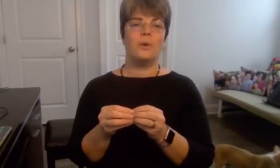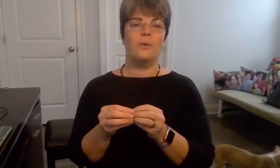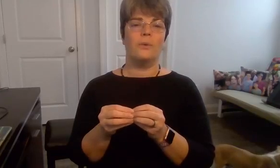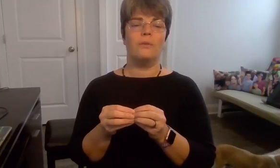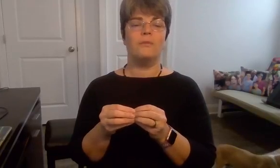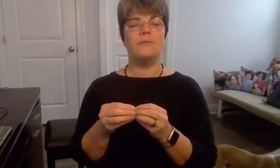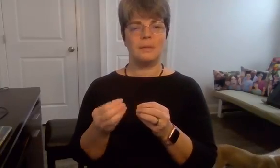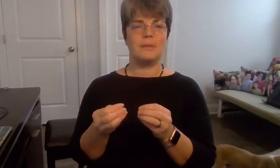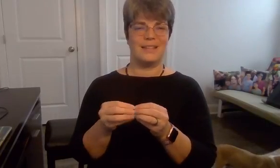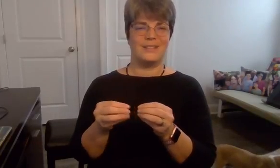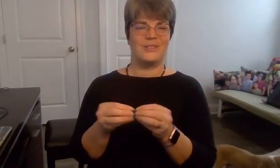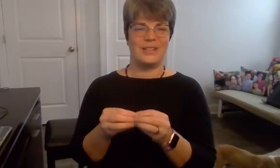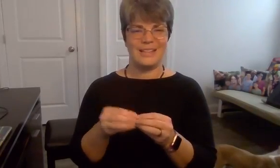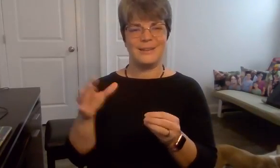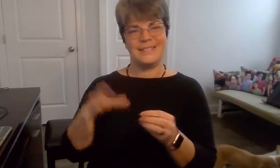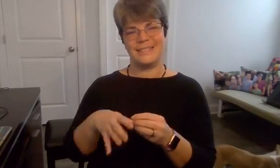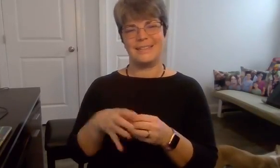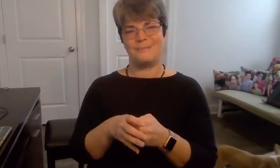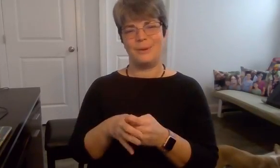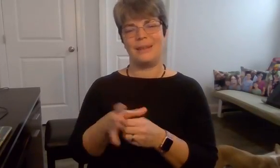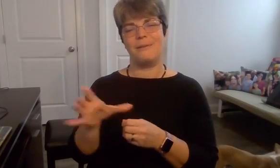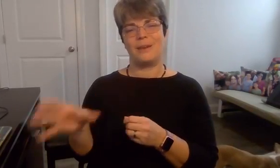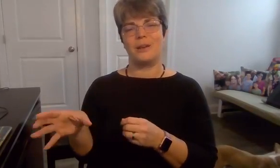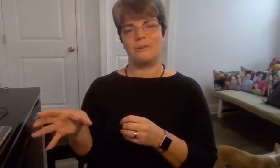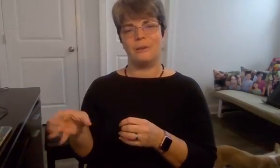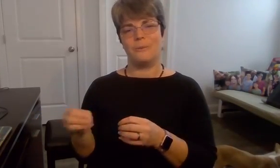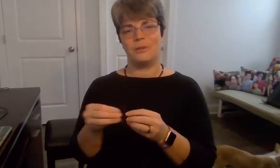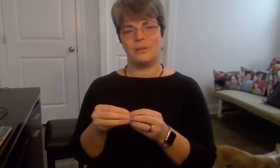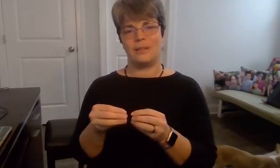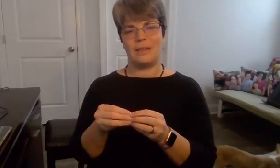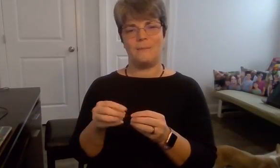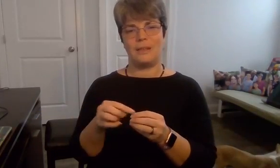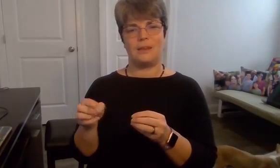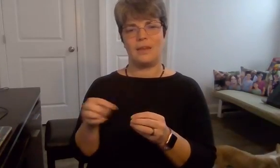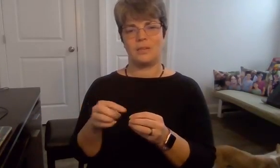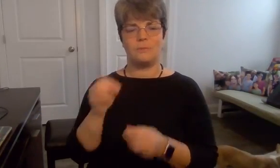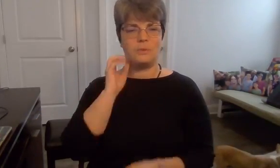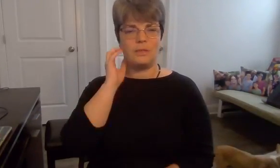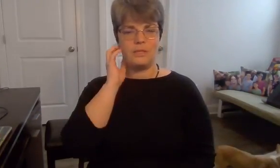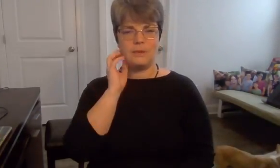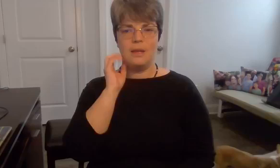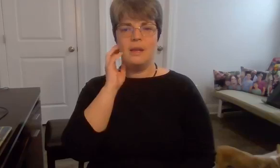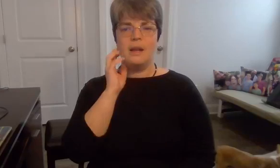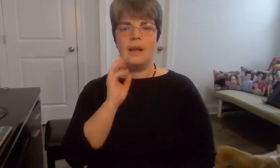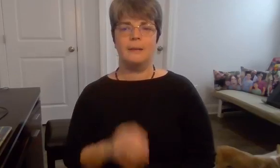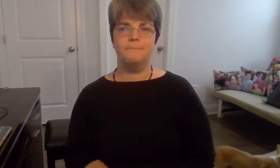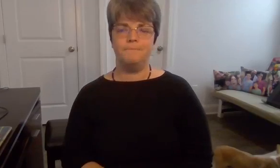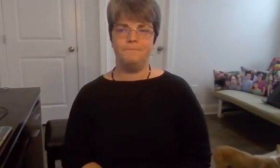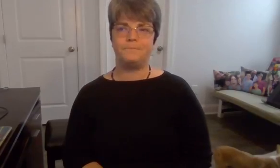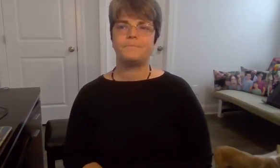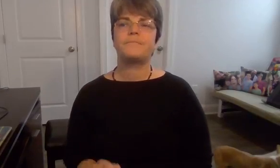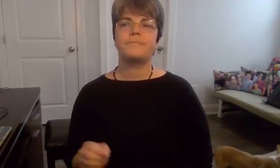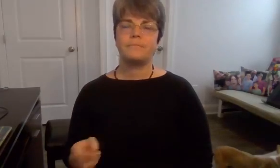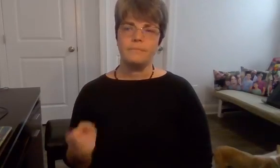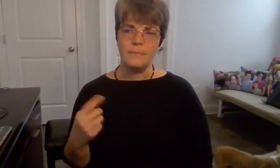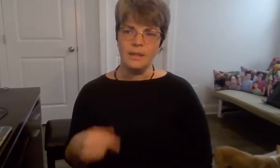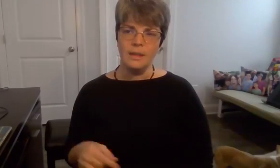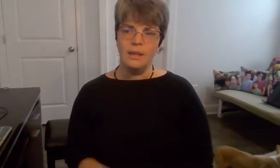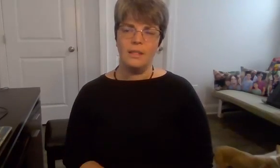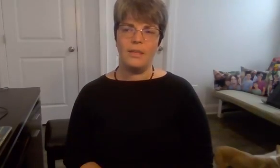So sometimes that's tricky. That's why I suggest putting it with a concrete word so that they can make the connection between the two.